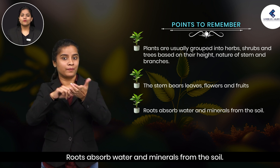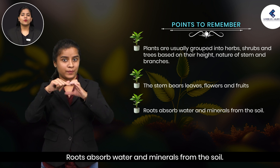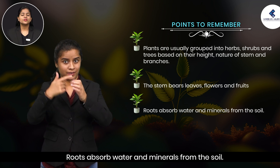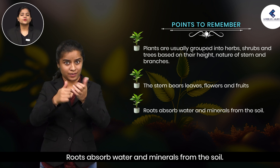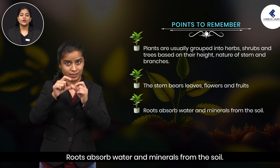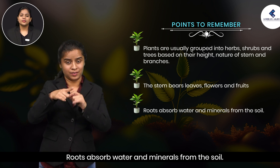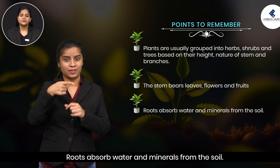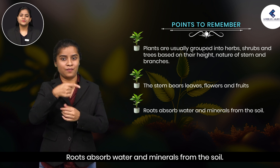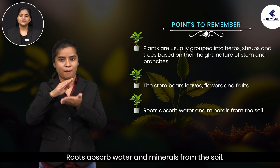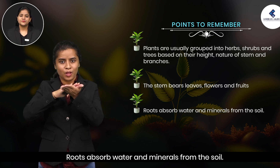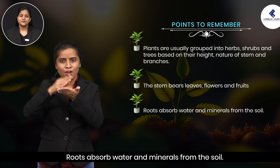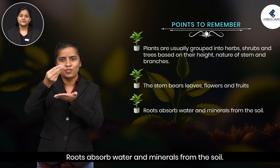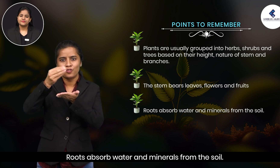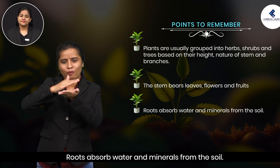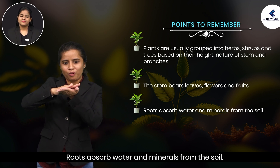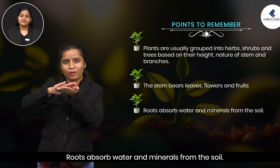minerals from the soil.